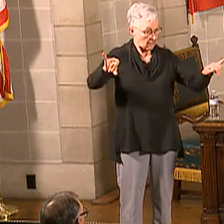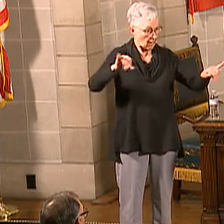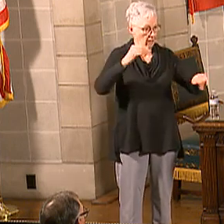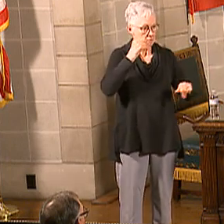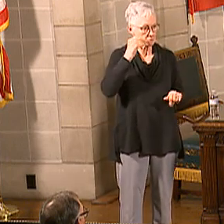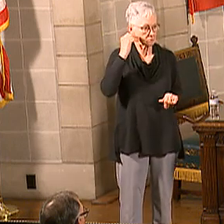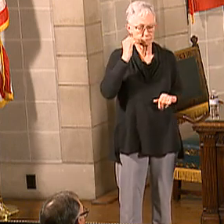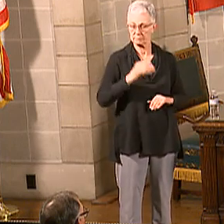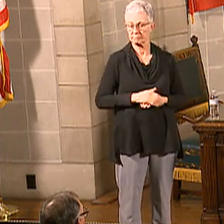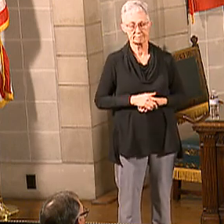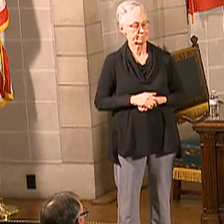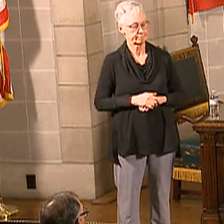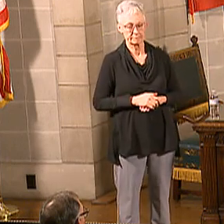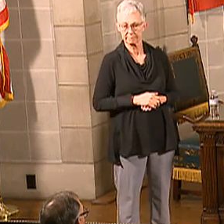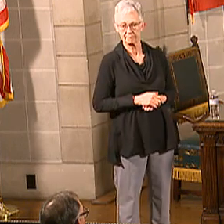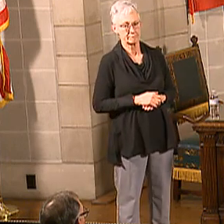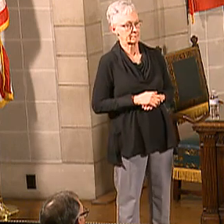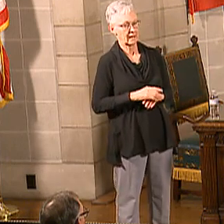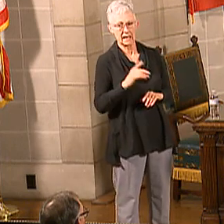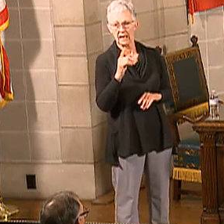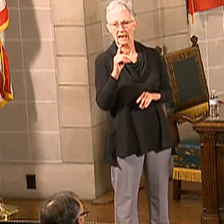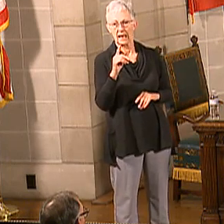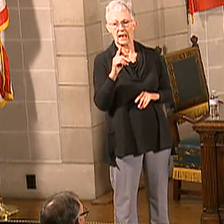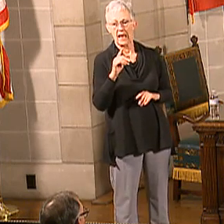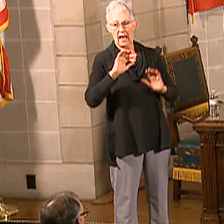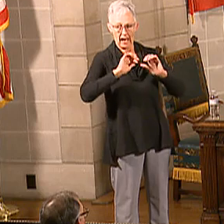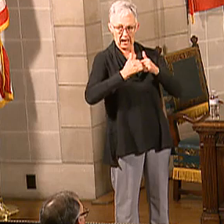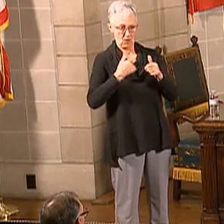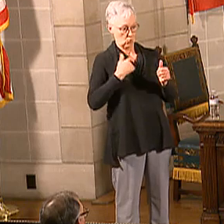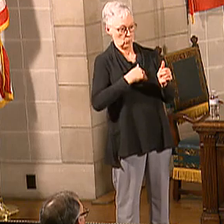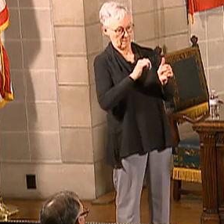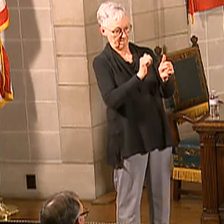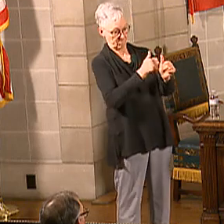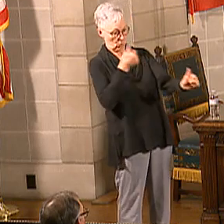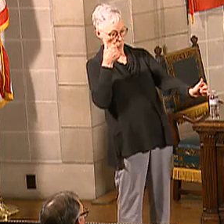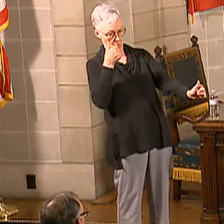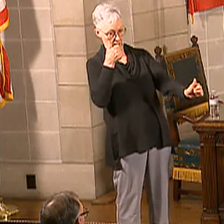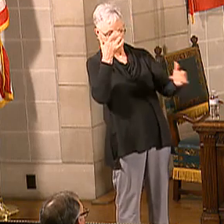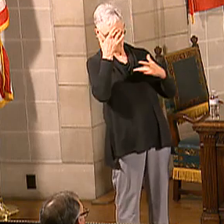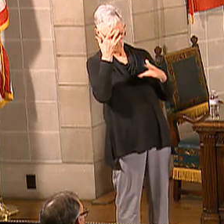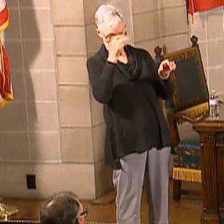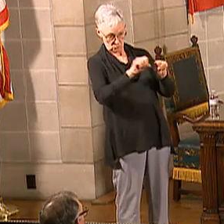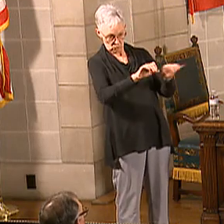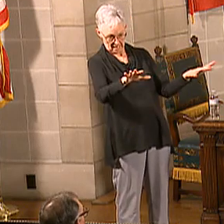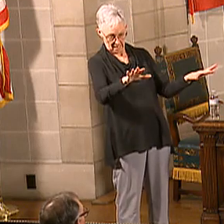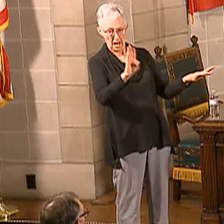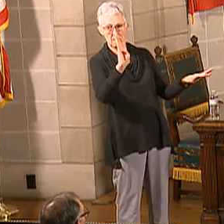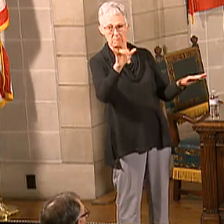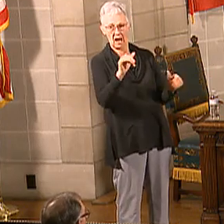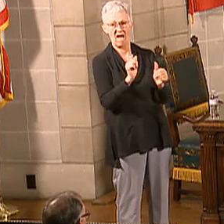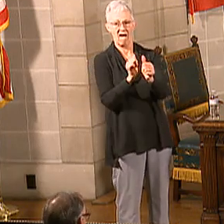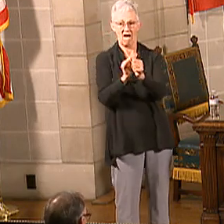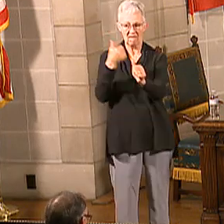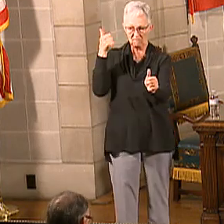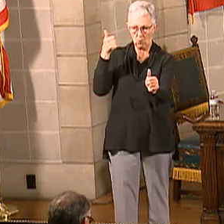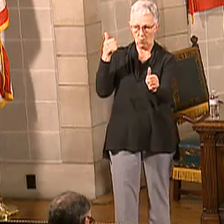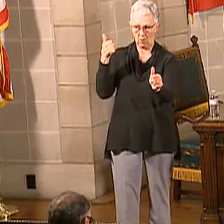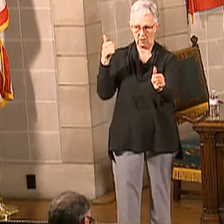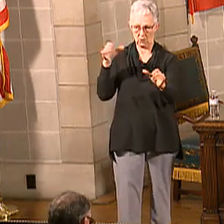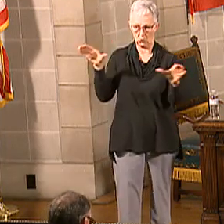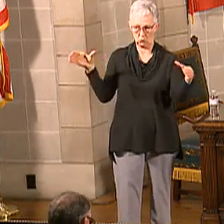those large public groups. Okay, so what you're really trying to do is make sure that large groups of people, and when we say large, we mean 11 or